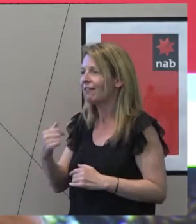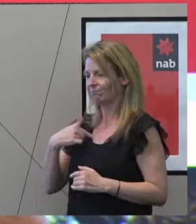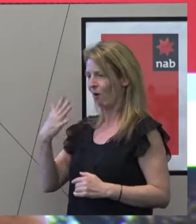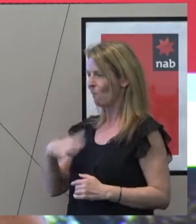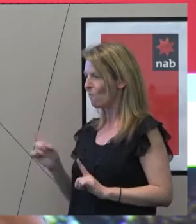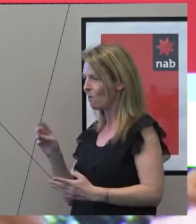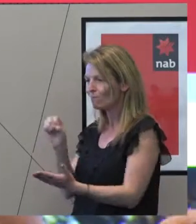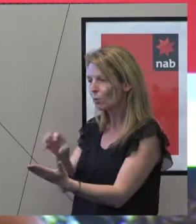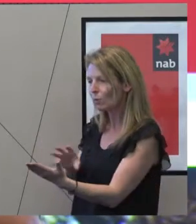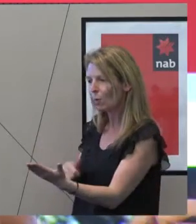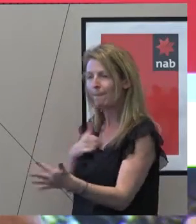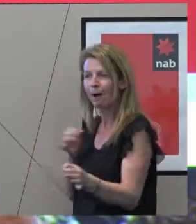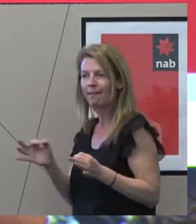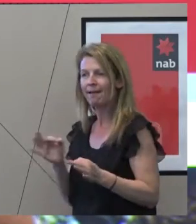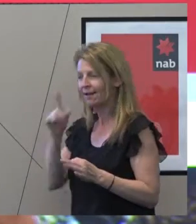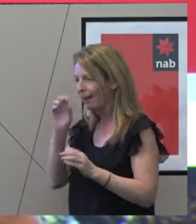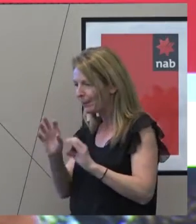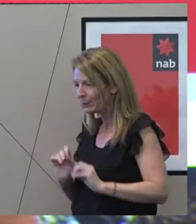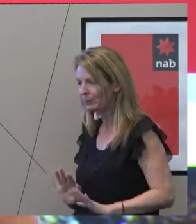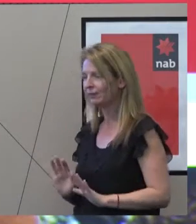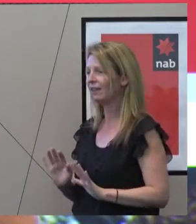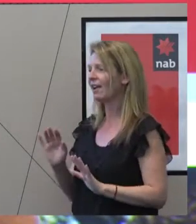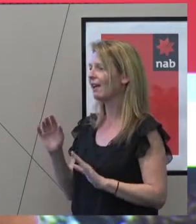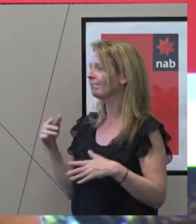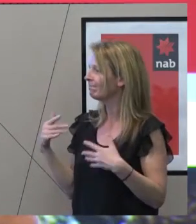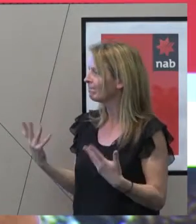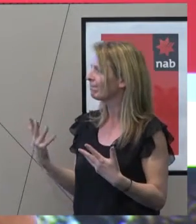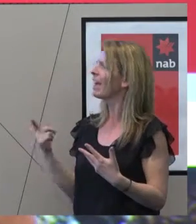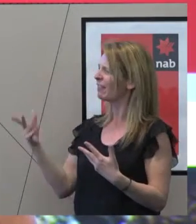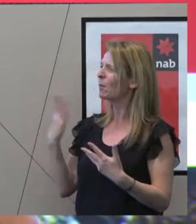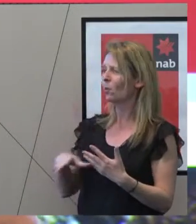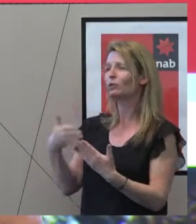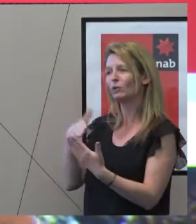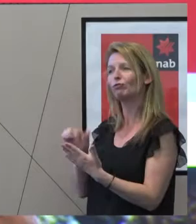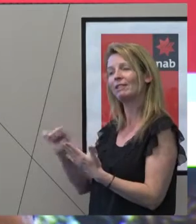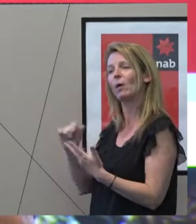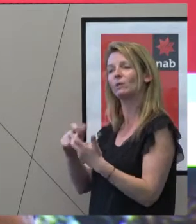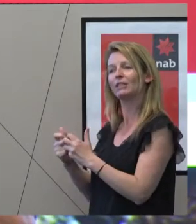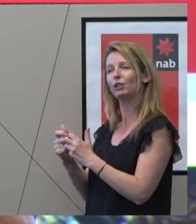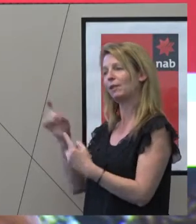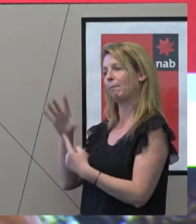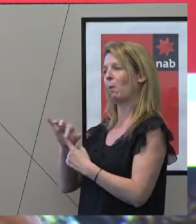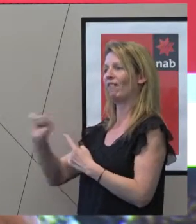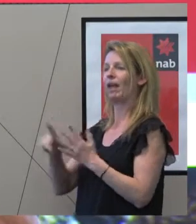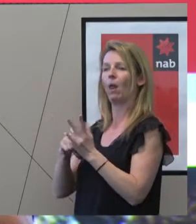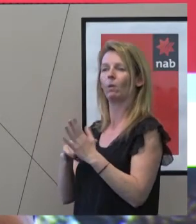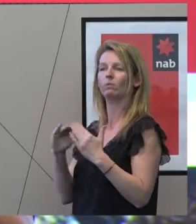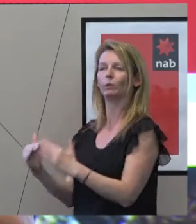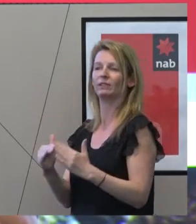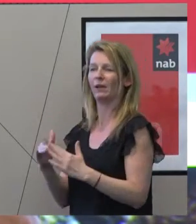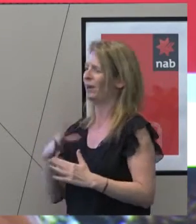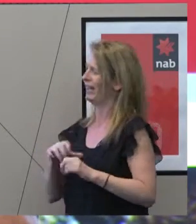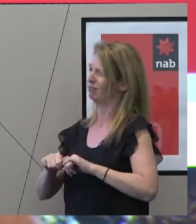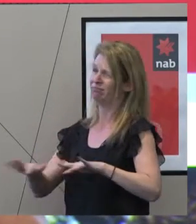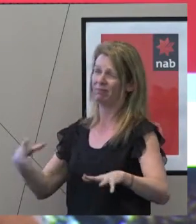in their plans and move on, change, address issues that are important to them in their community. We need more of that to